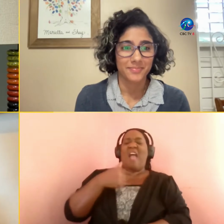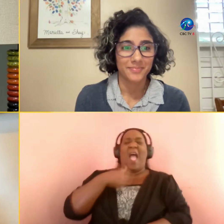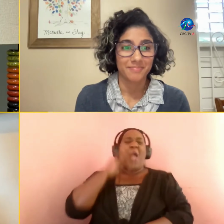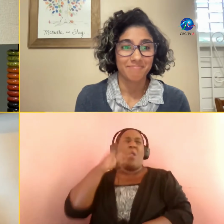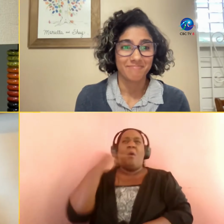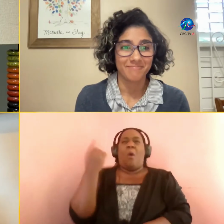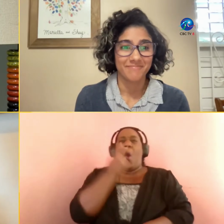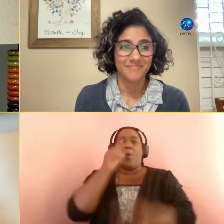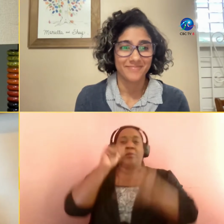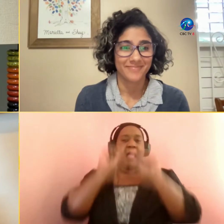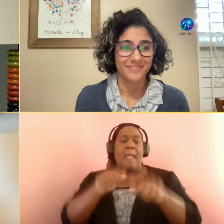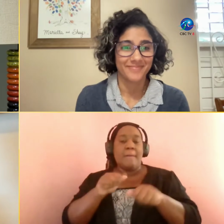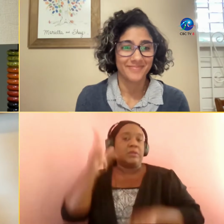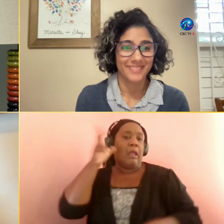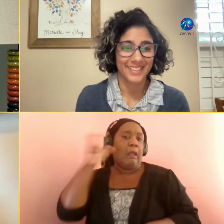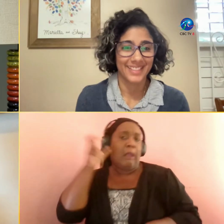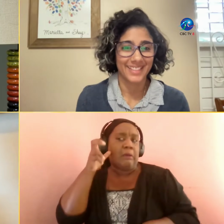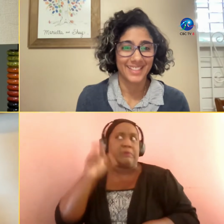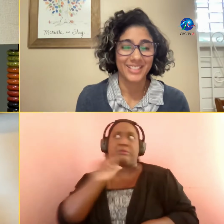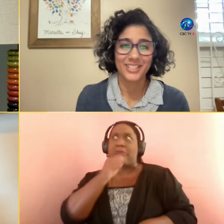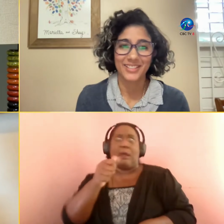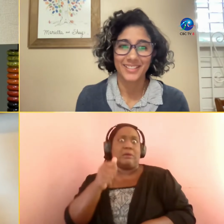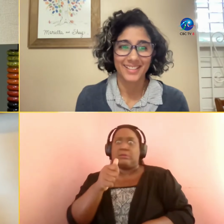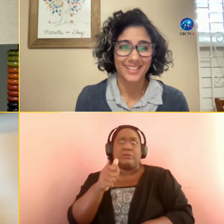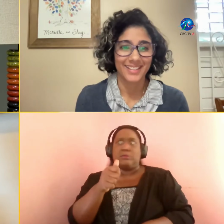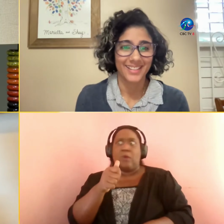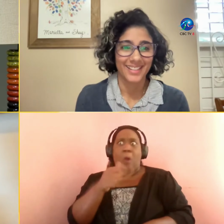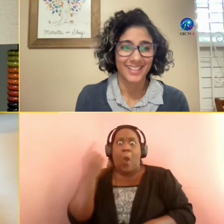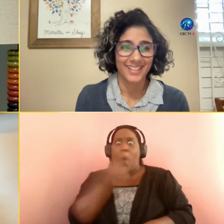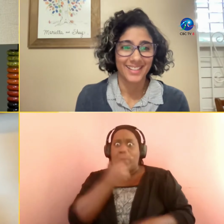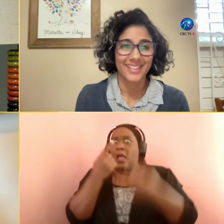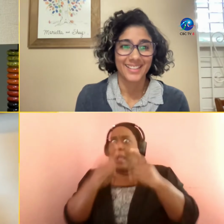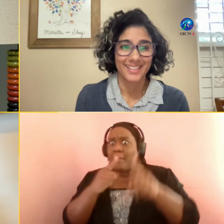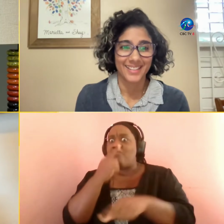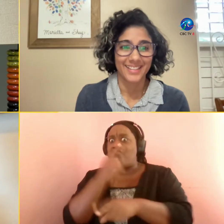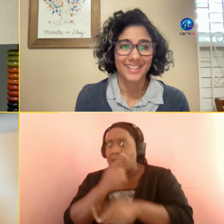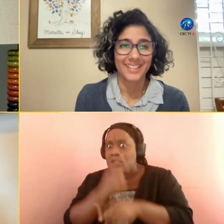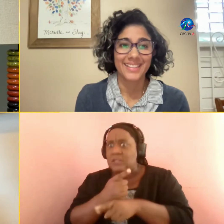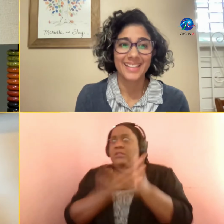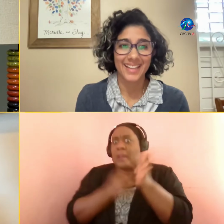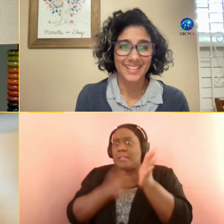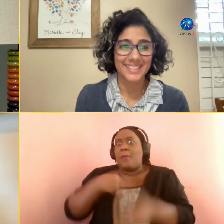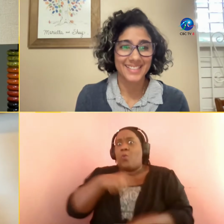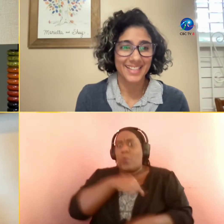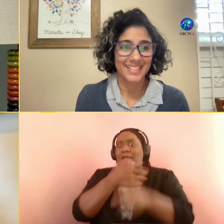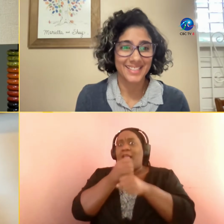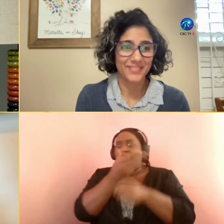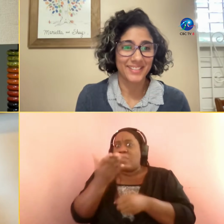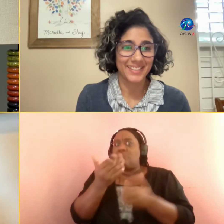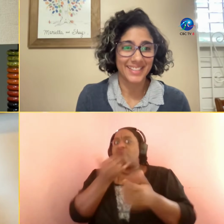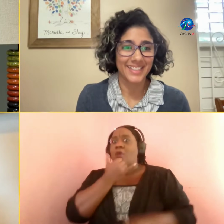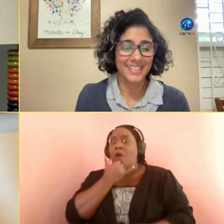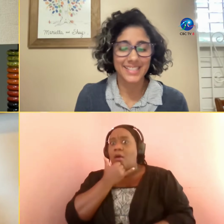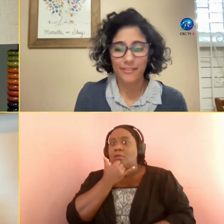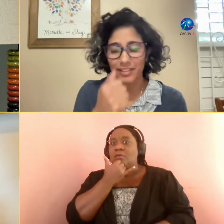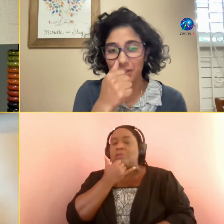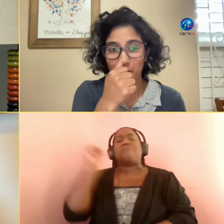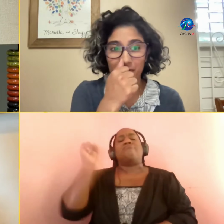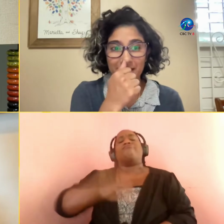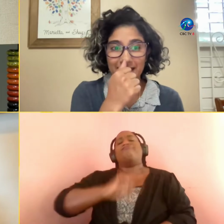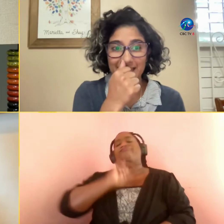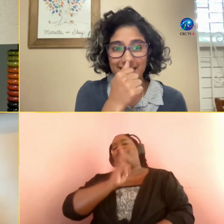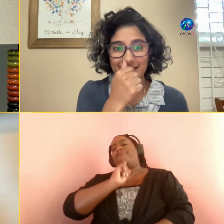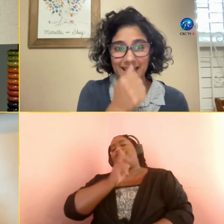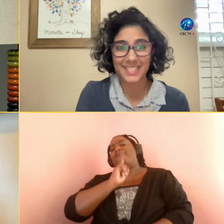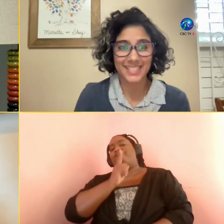but that is not always the case is it? There are things we do that we get wrong. Yes, yes definitely. It is